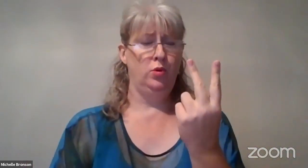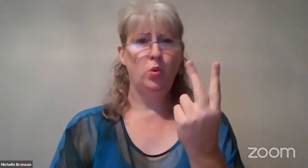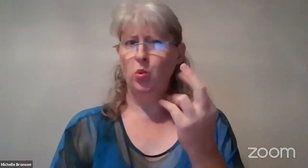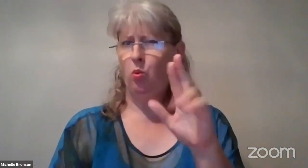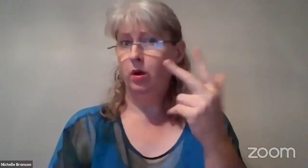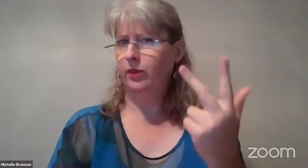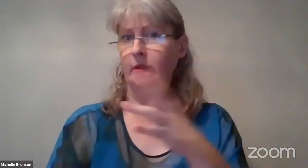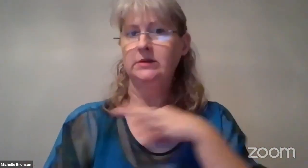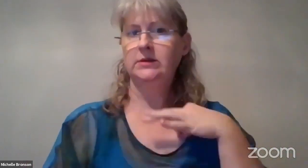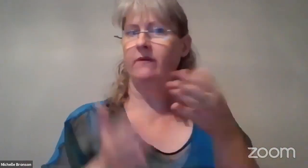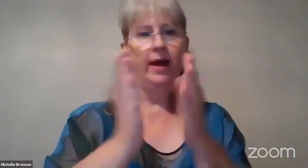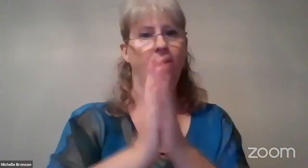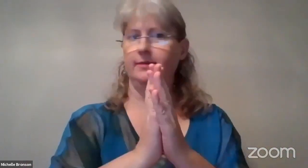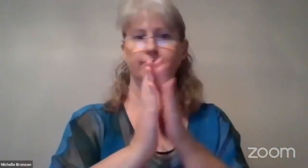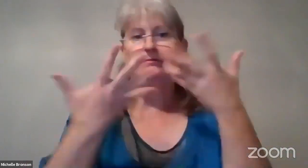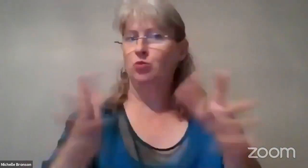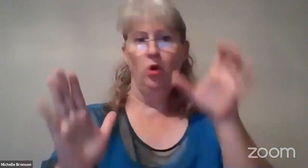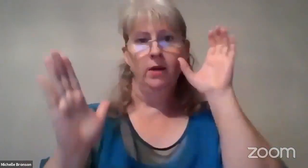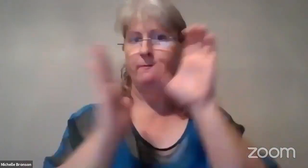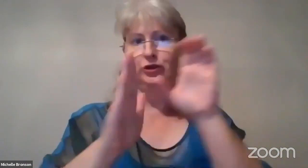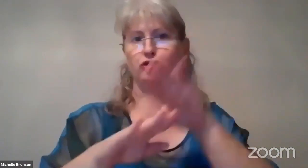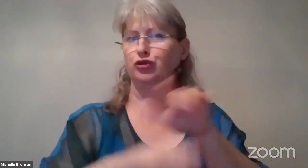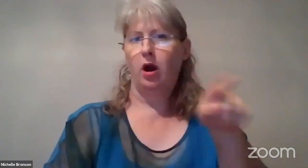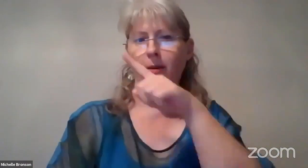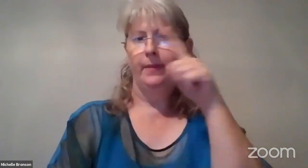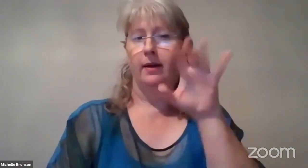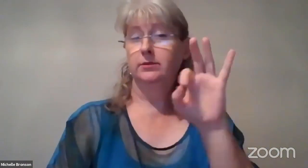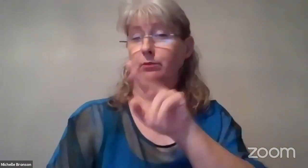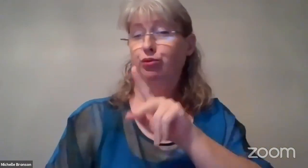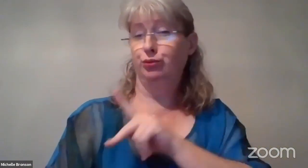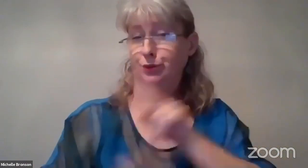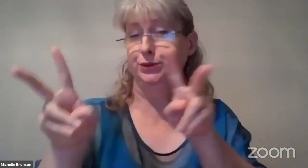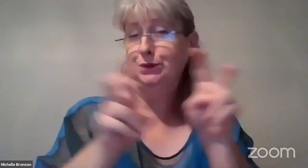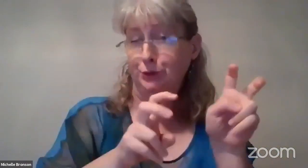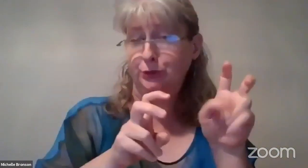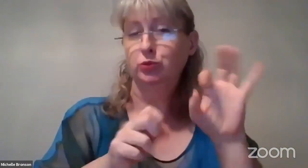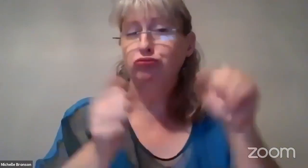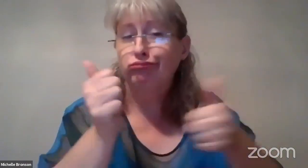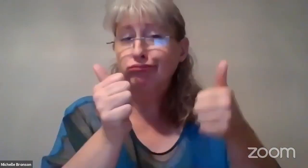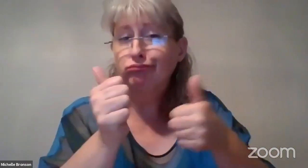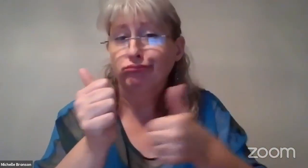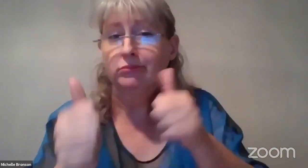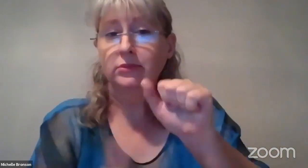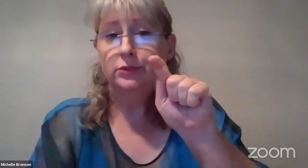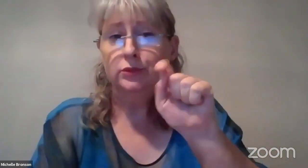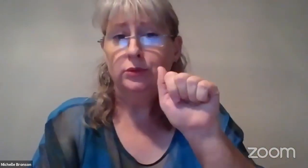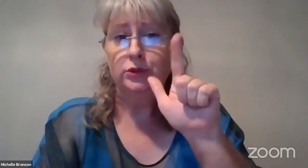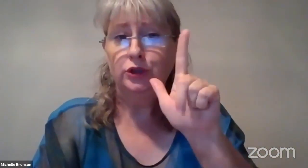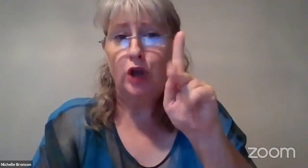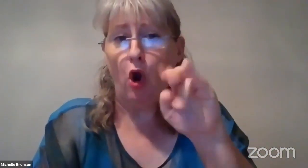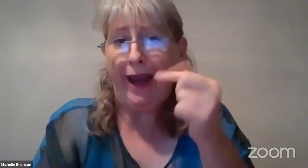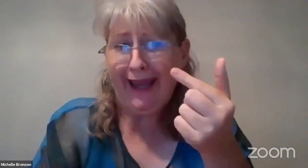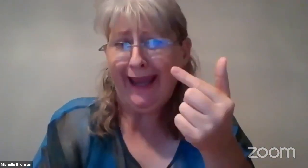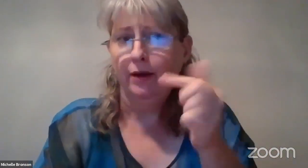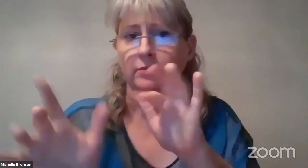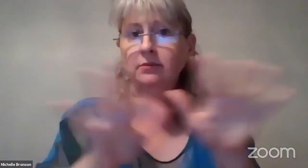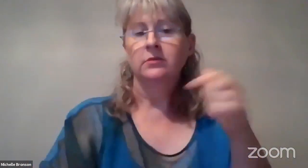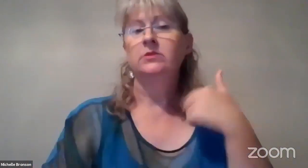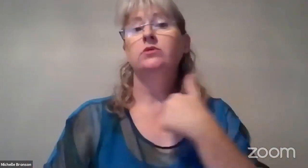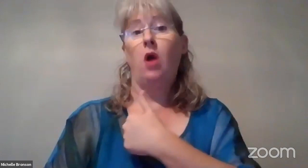time, I think we had 2 or 3 staff that asked to not have their picture posted for personal reasons, due to